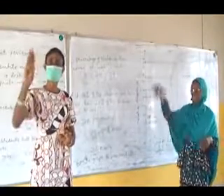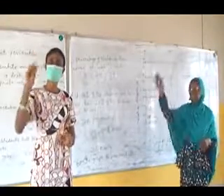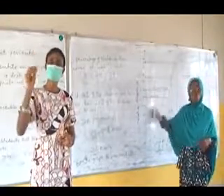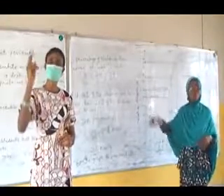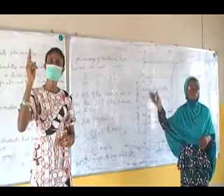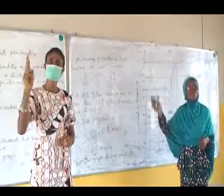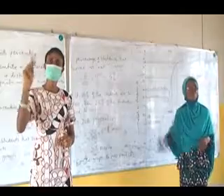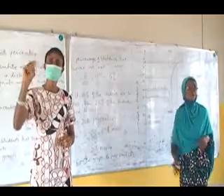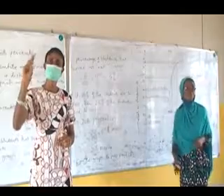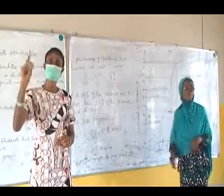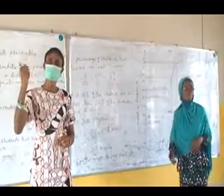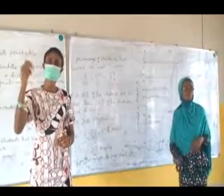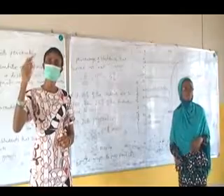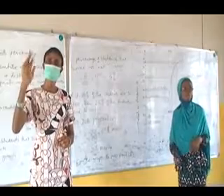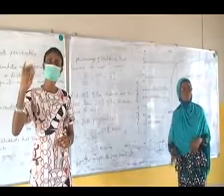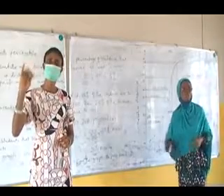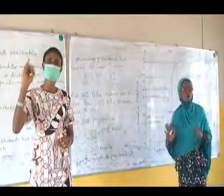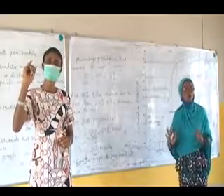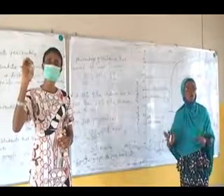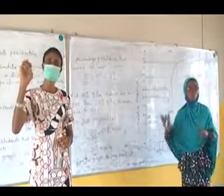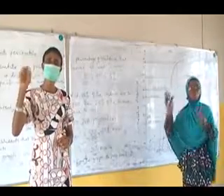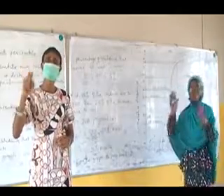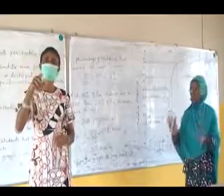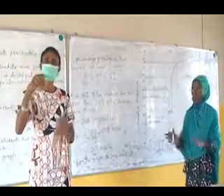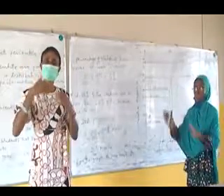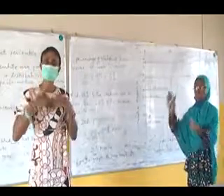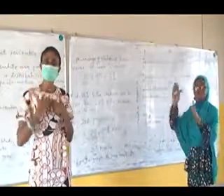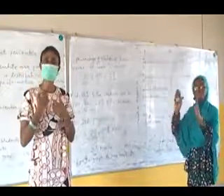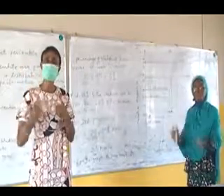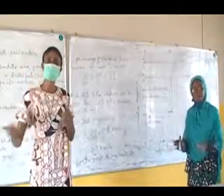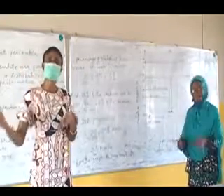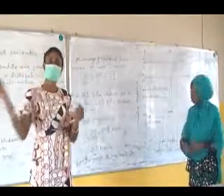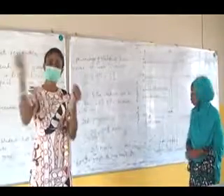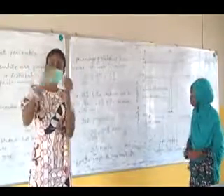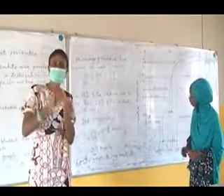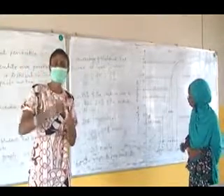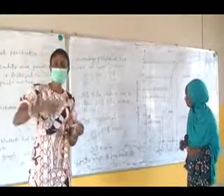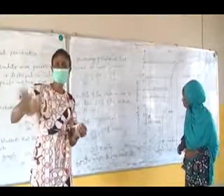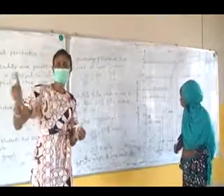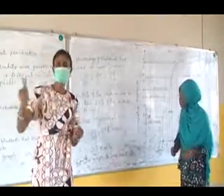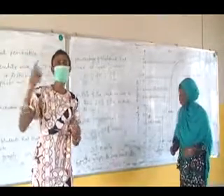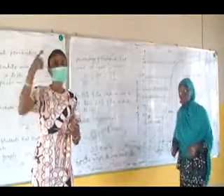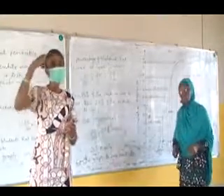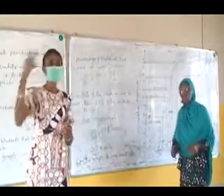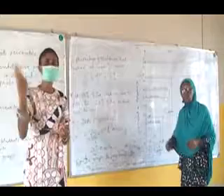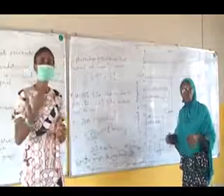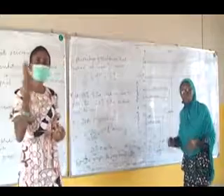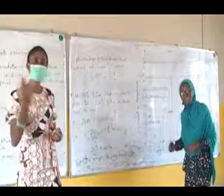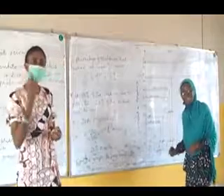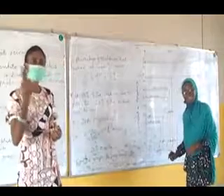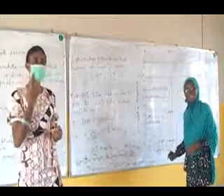creating that column, upper class boundary, you have your bonus mark. For using the upper class